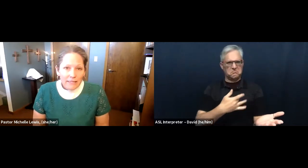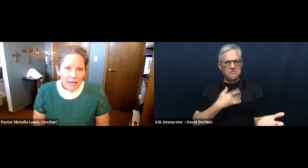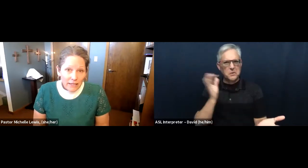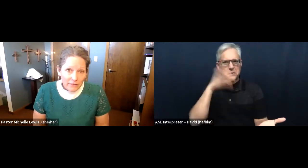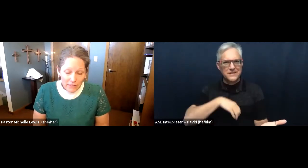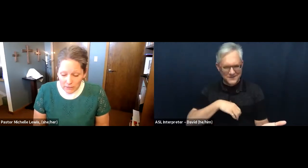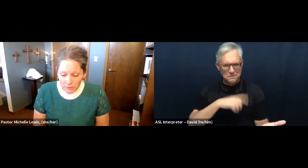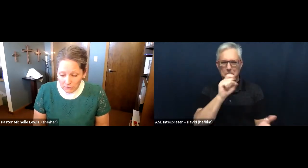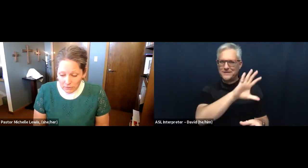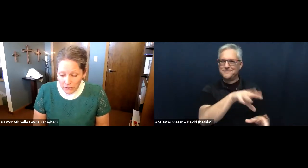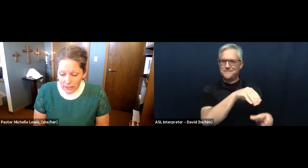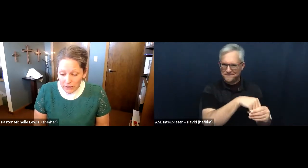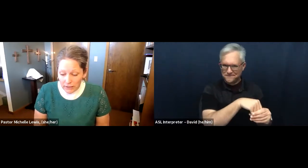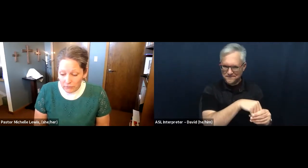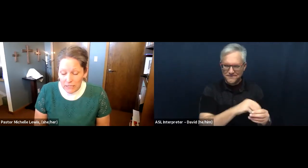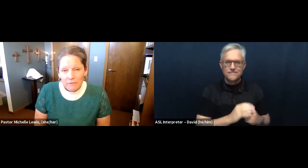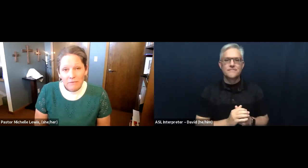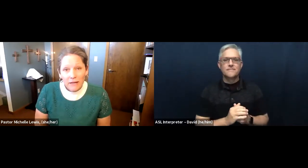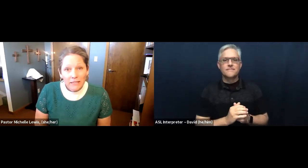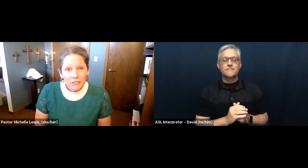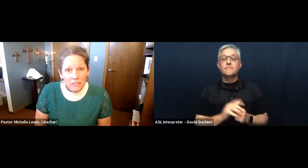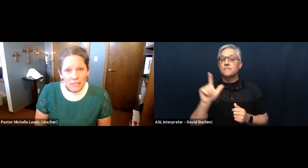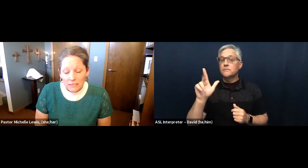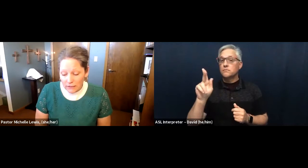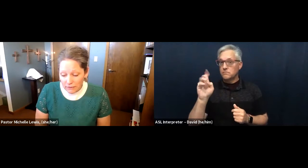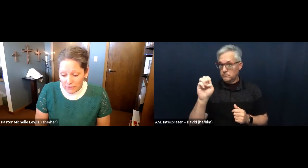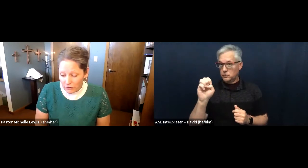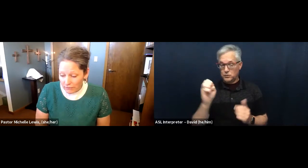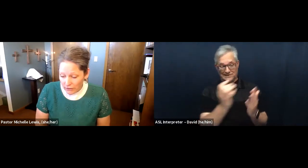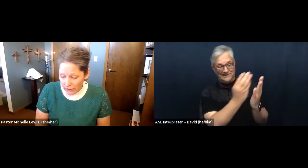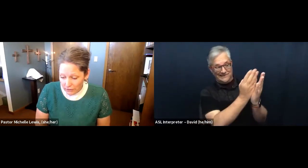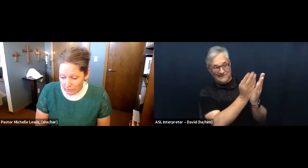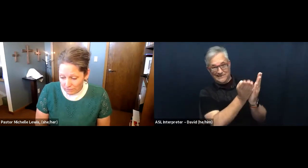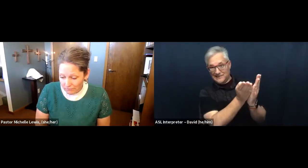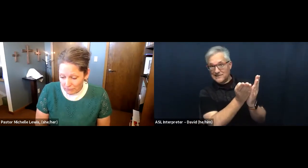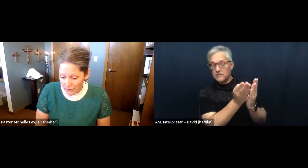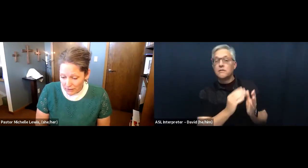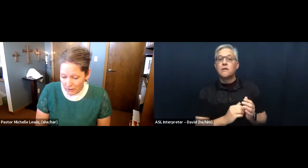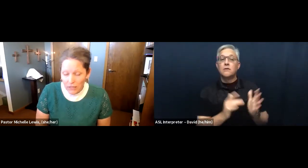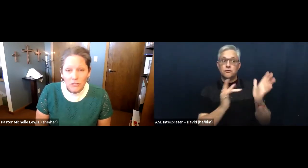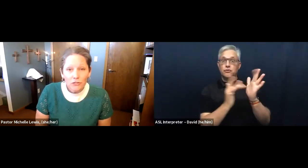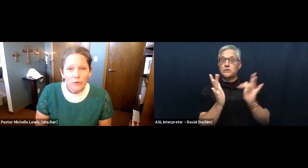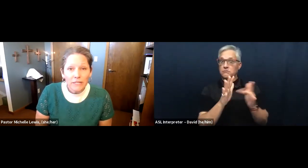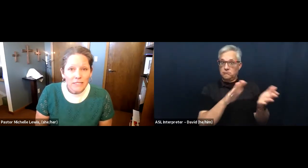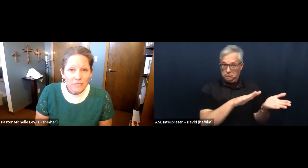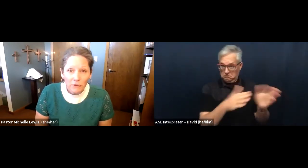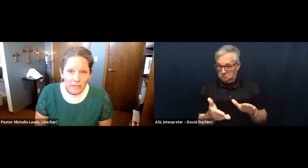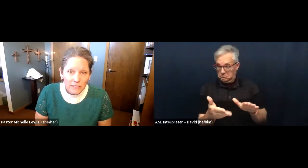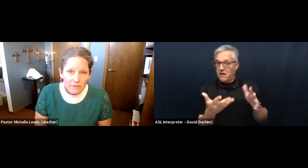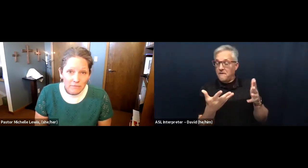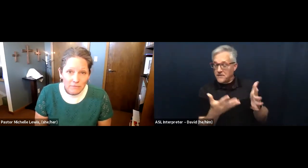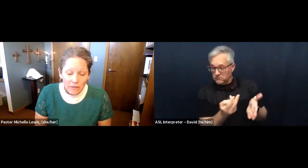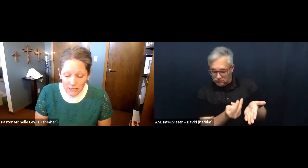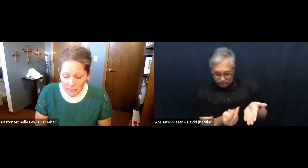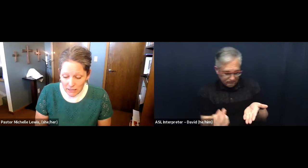And at the end of the Gospel of Luke, we find that Jesus leaves the graveyard and joins his